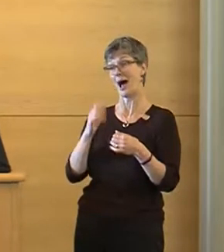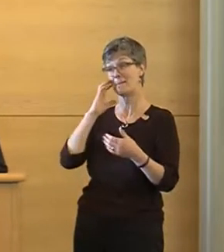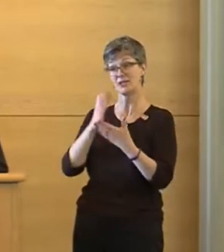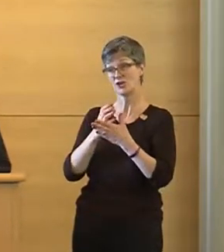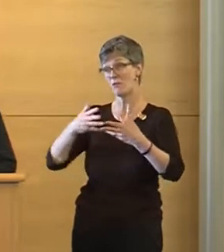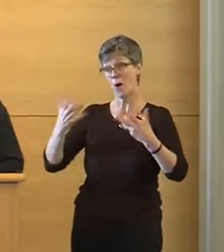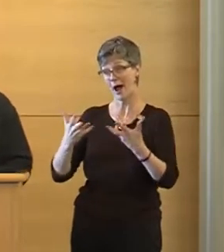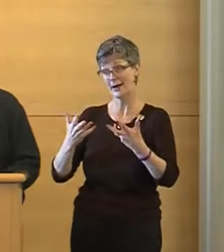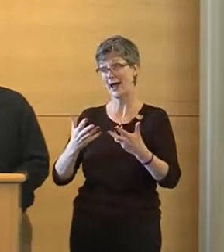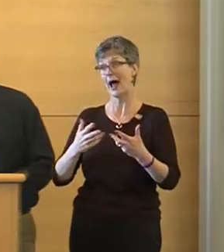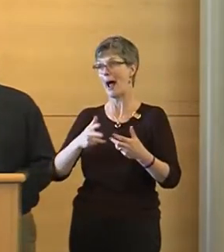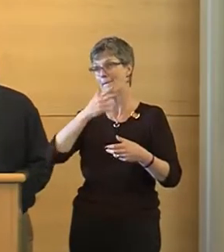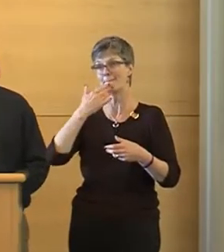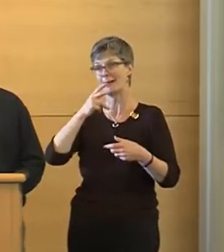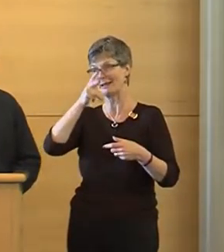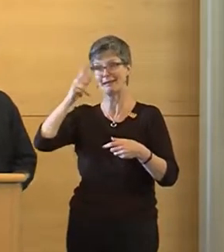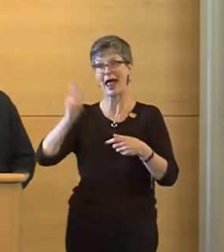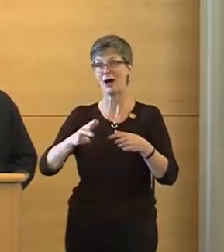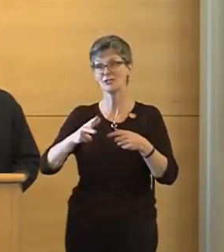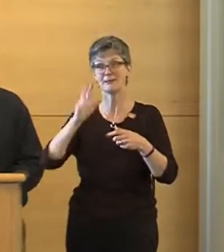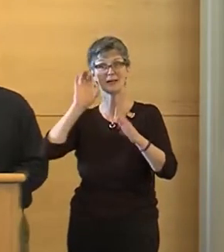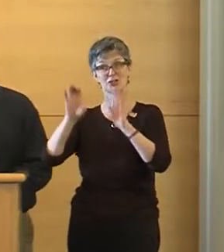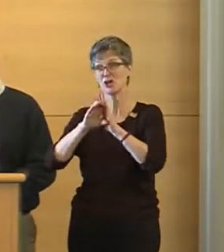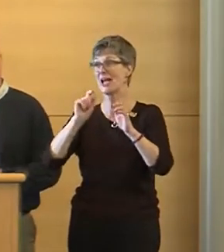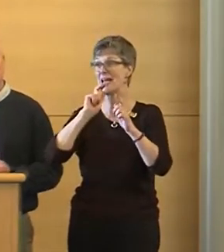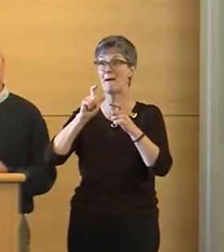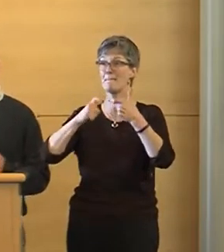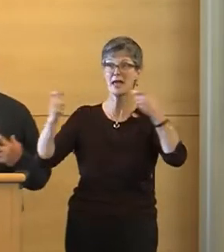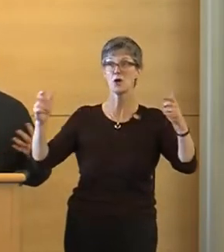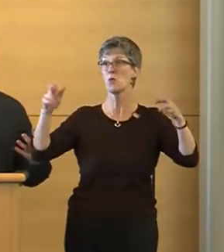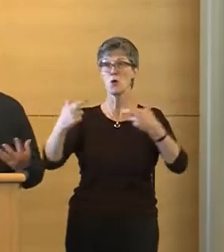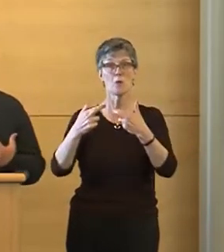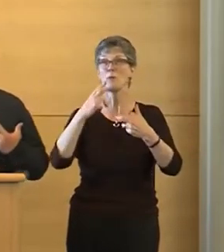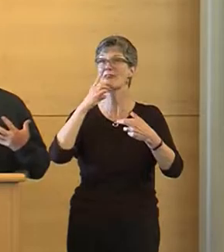actually comprises one of those dots, but there's much more.